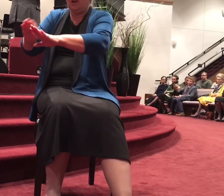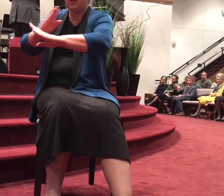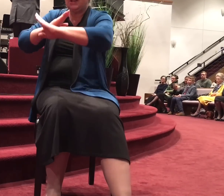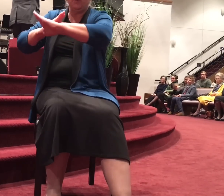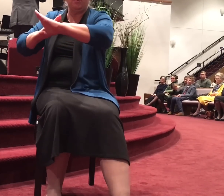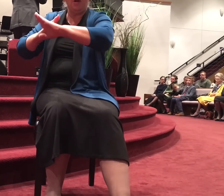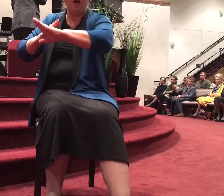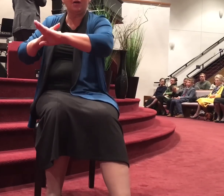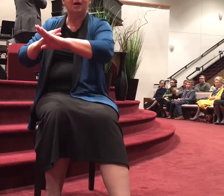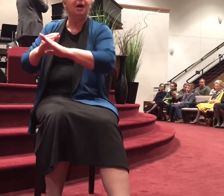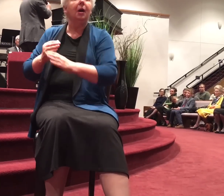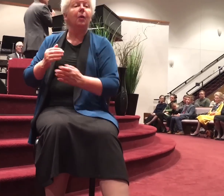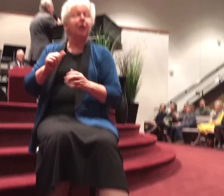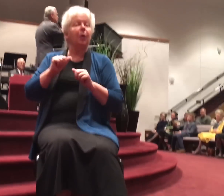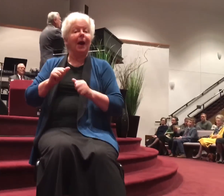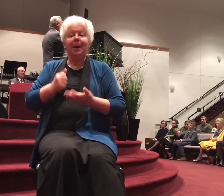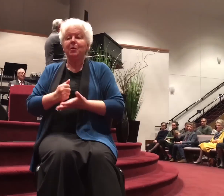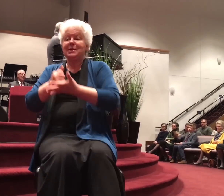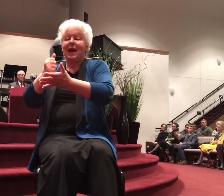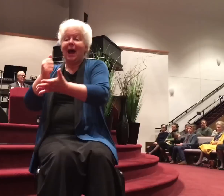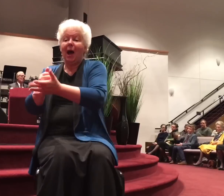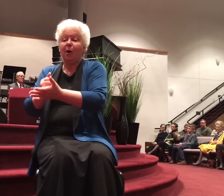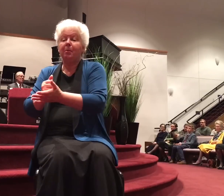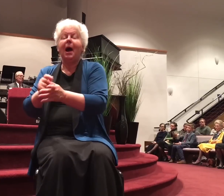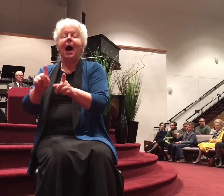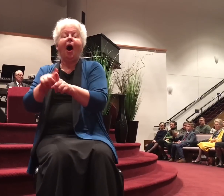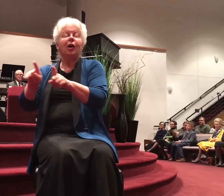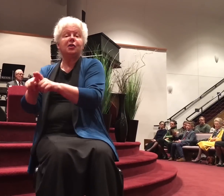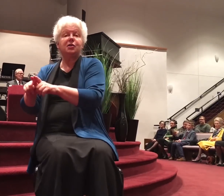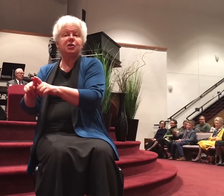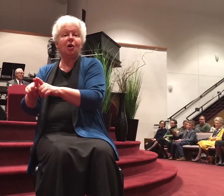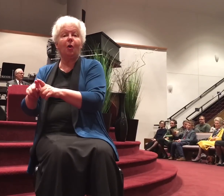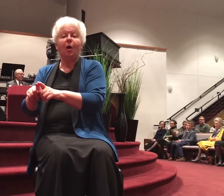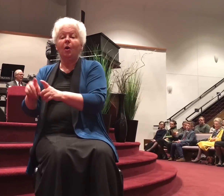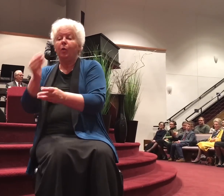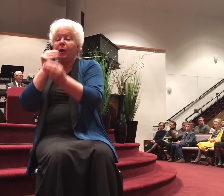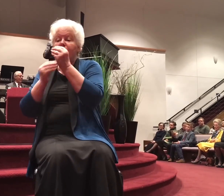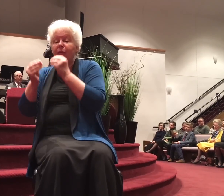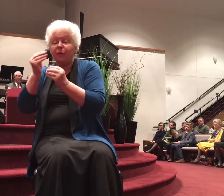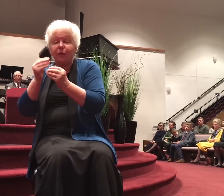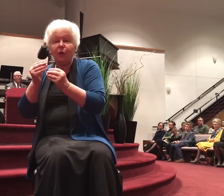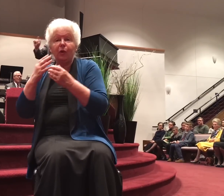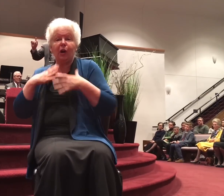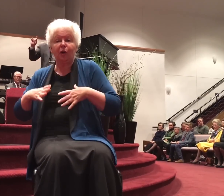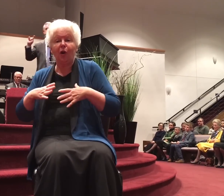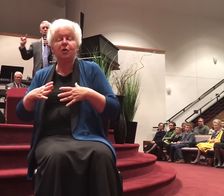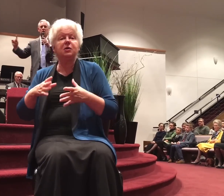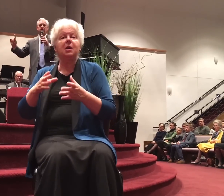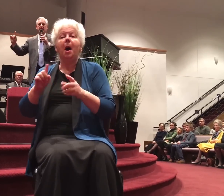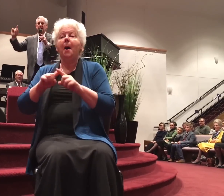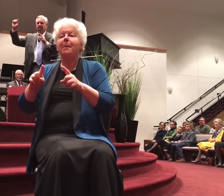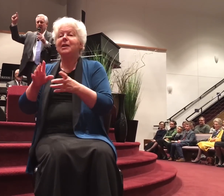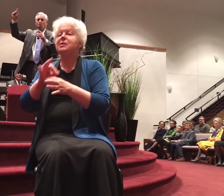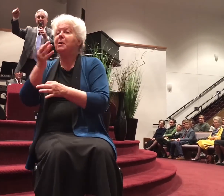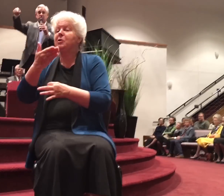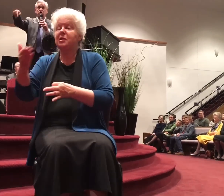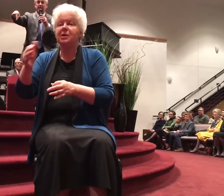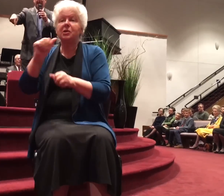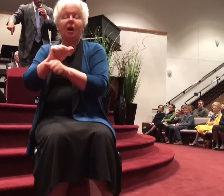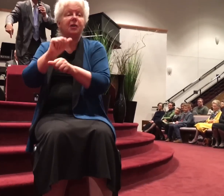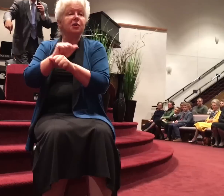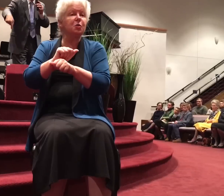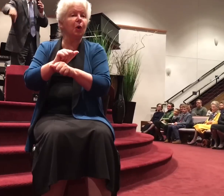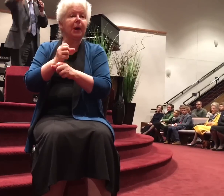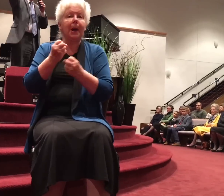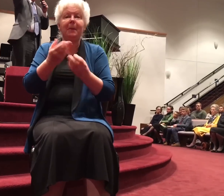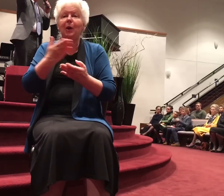able to supply humanitarian needs as well as spiritual needs at the same time. I'm saying God is working in ways you